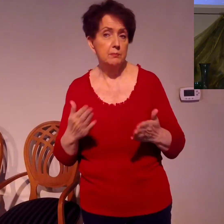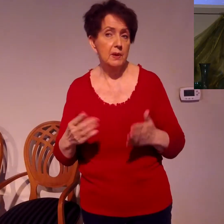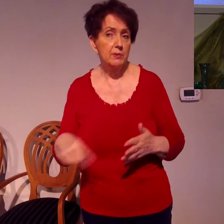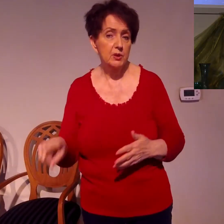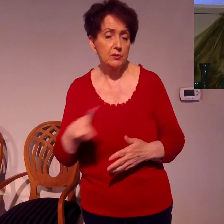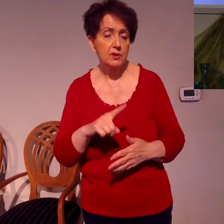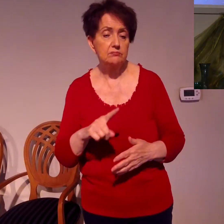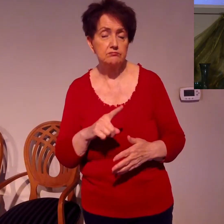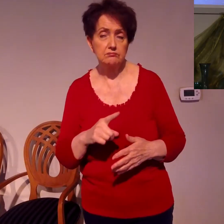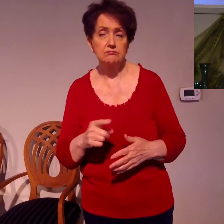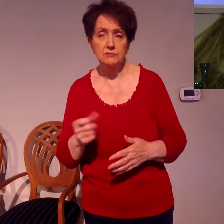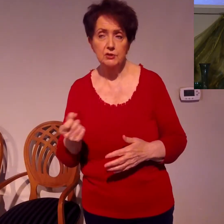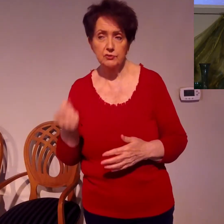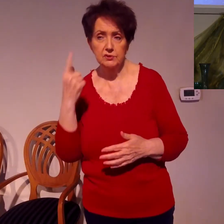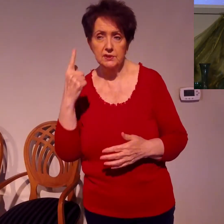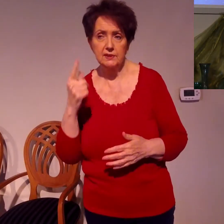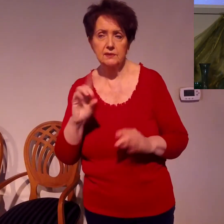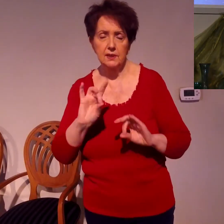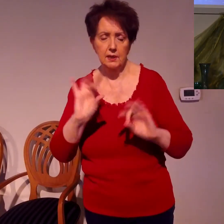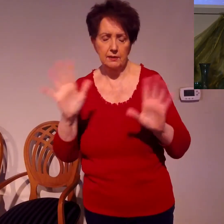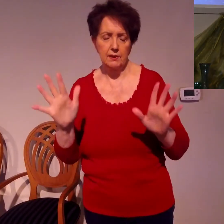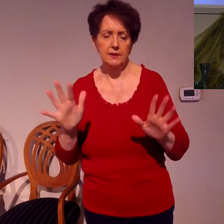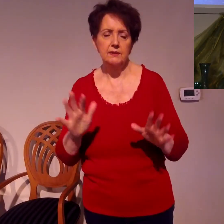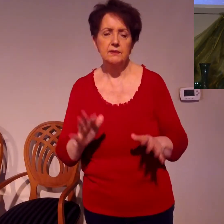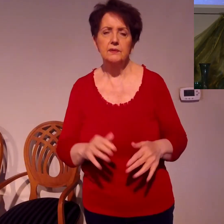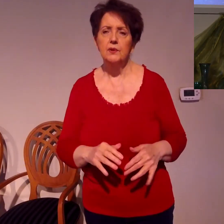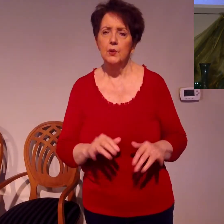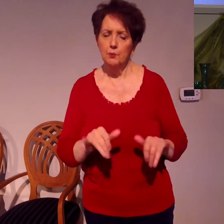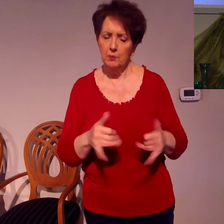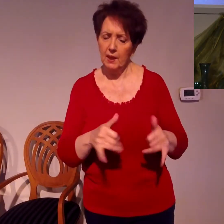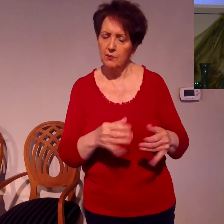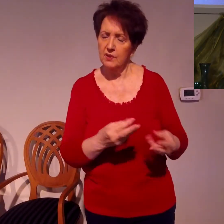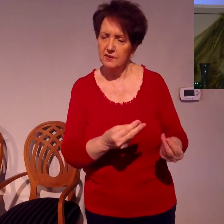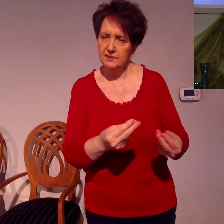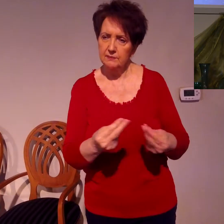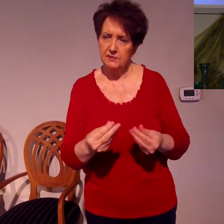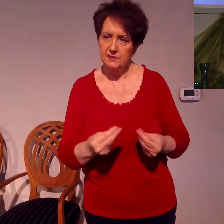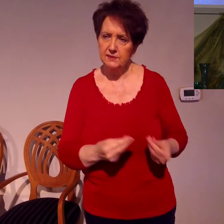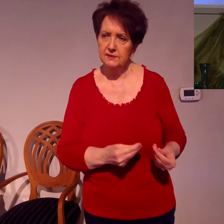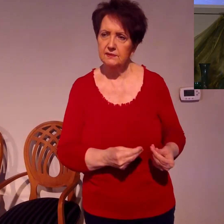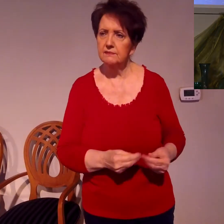edge too. We gotta play with this substance, this Play-Doh.